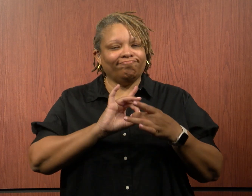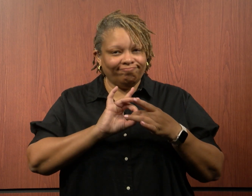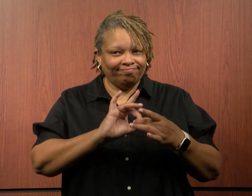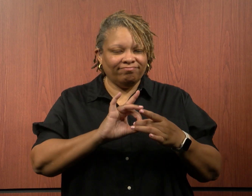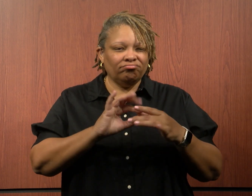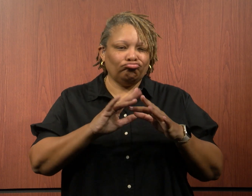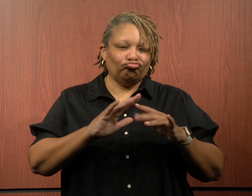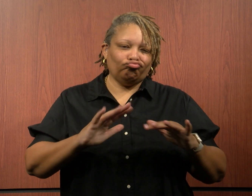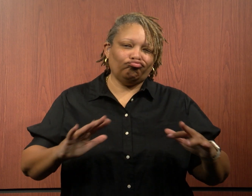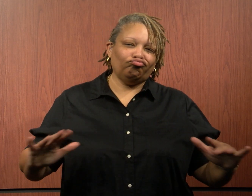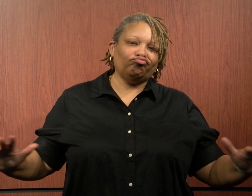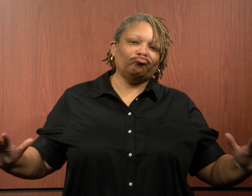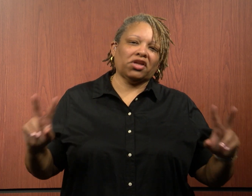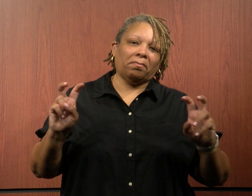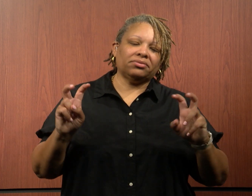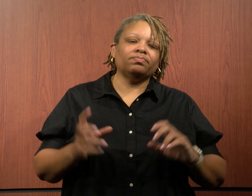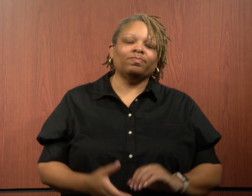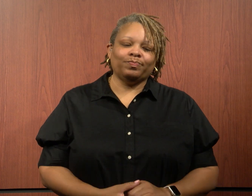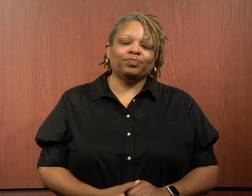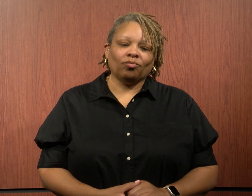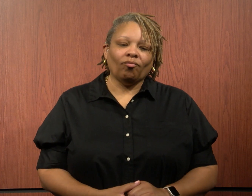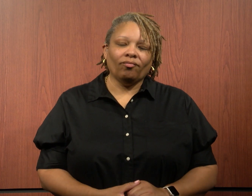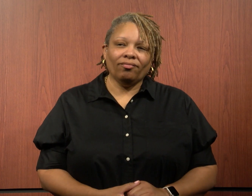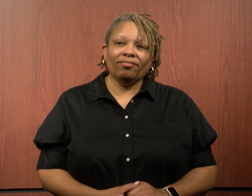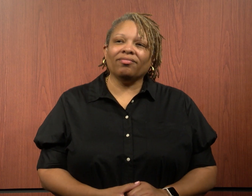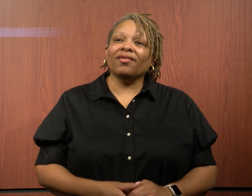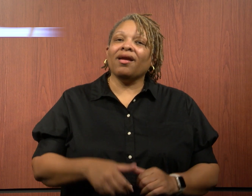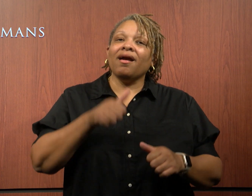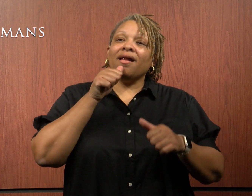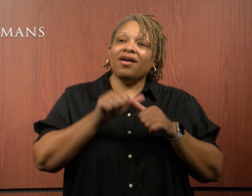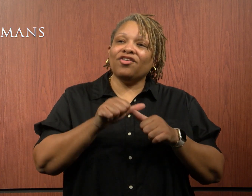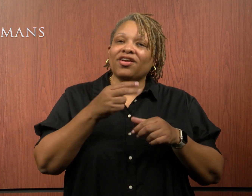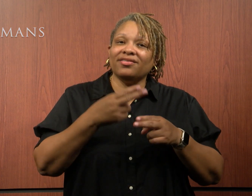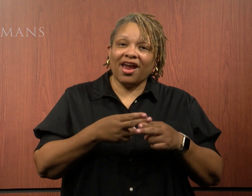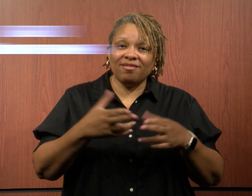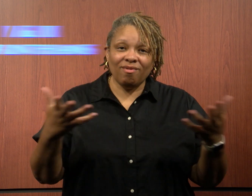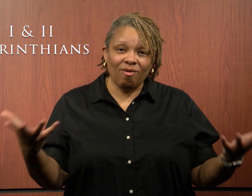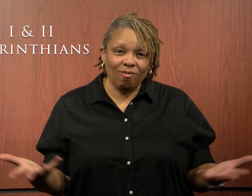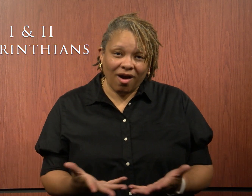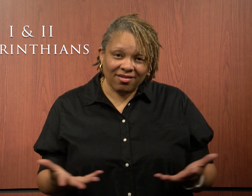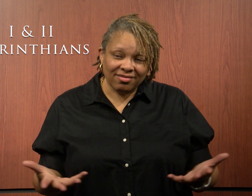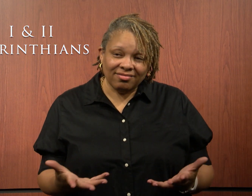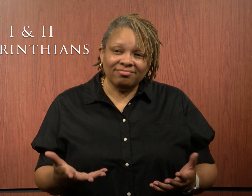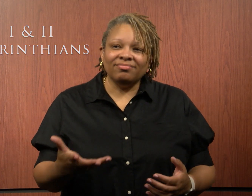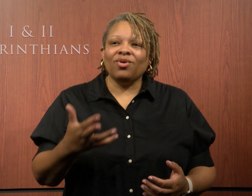topics covered by Paul's epistles. The letters are Romans, 1st and 2nd